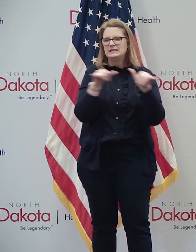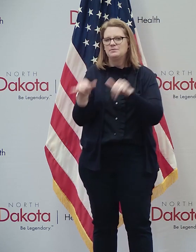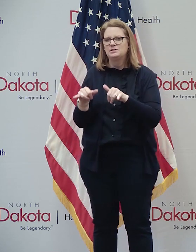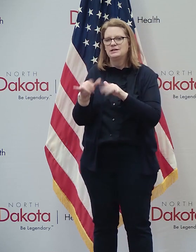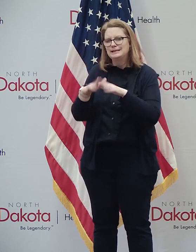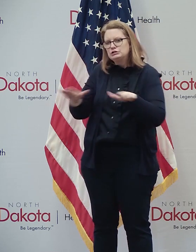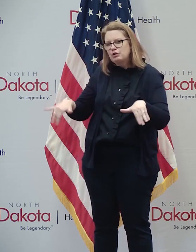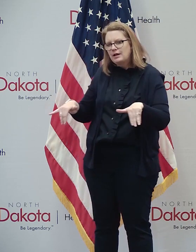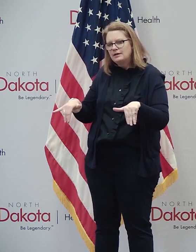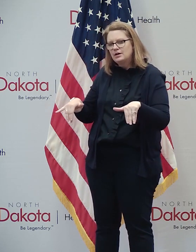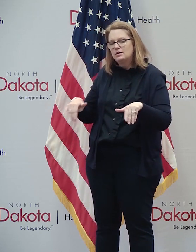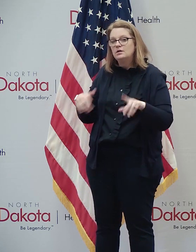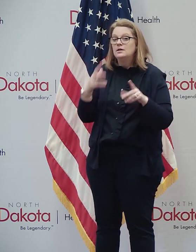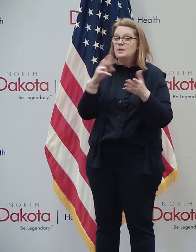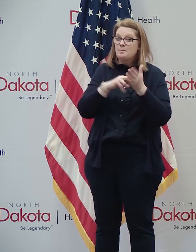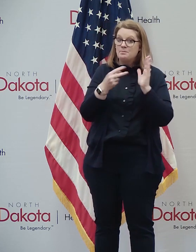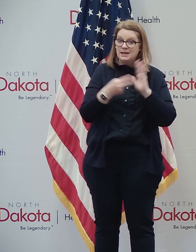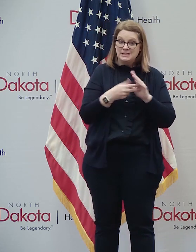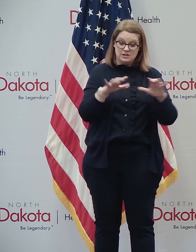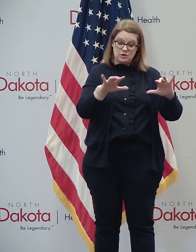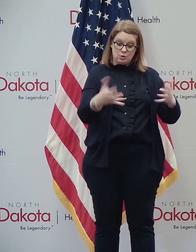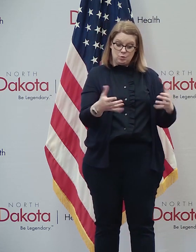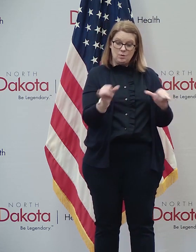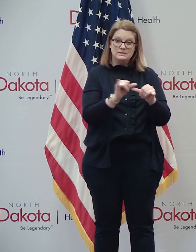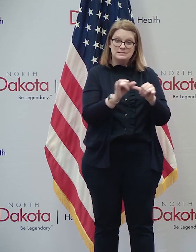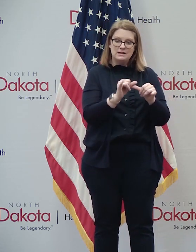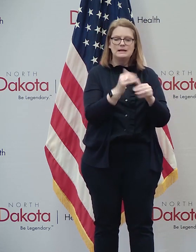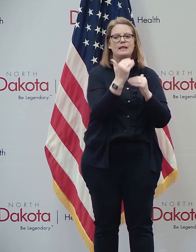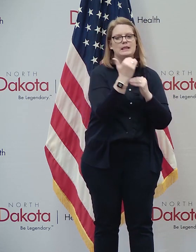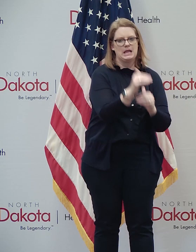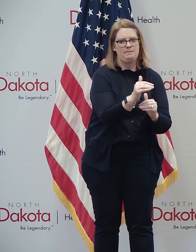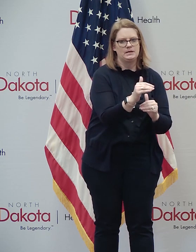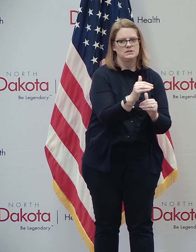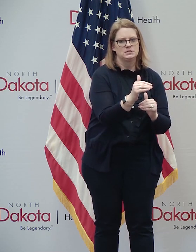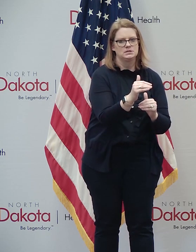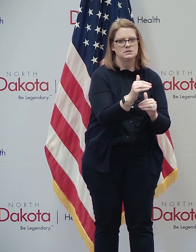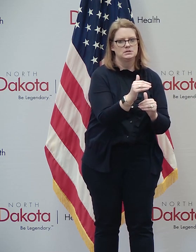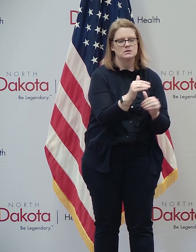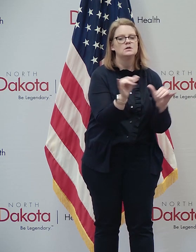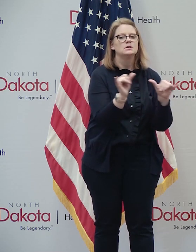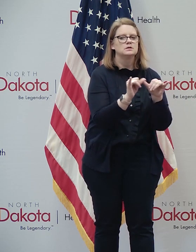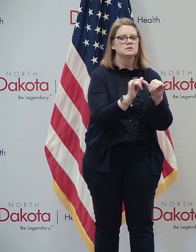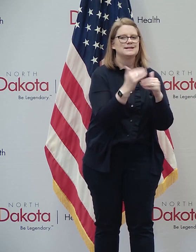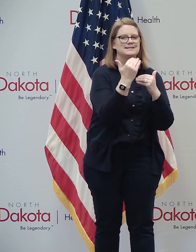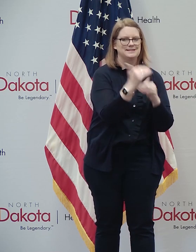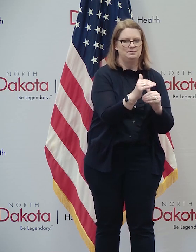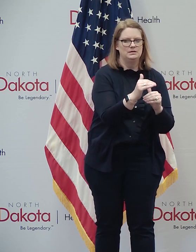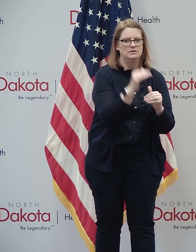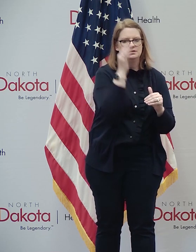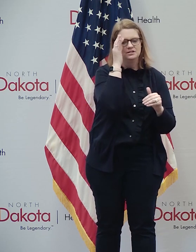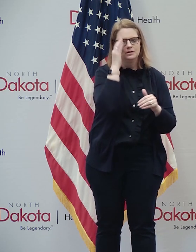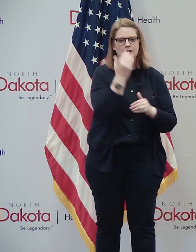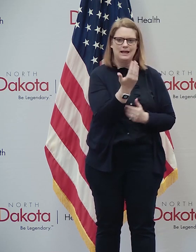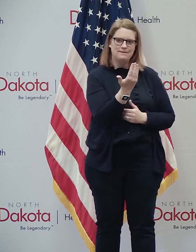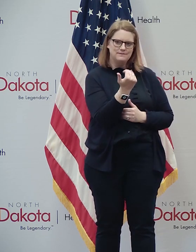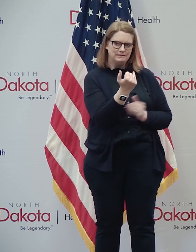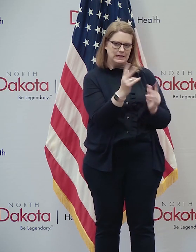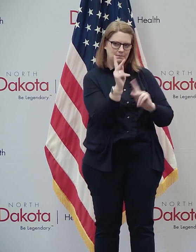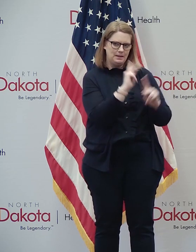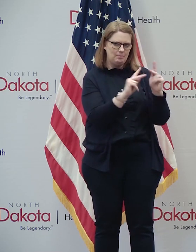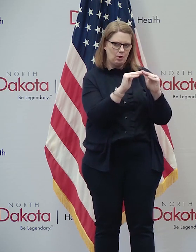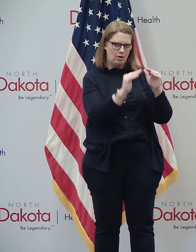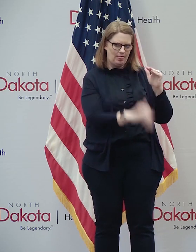will limit the group size for, as the governor called this, soft opening. The group size limit will be 15 people or